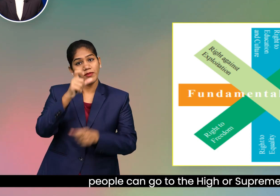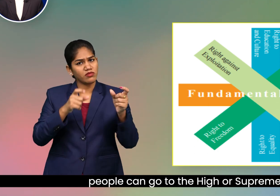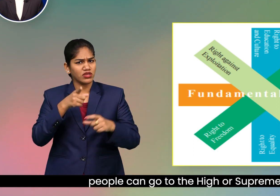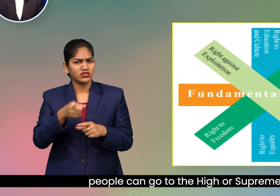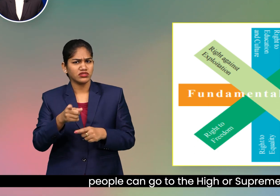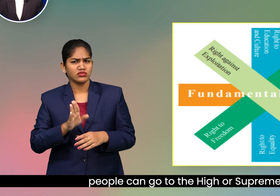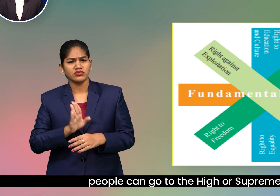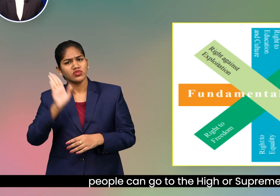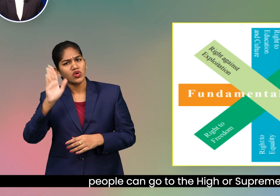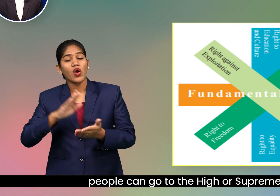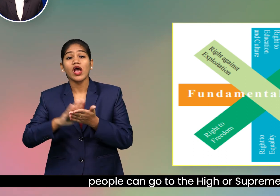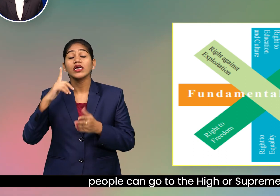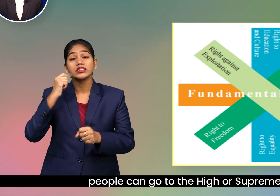or Supreme Court.